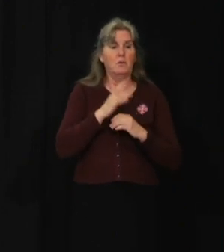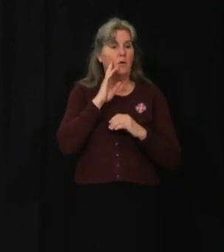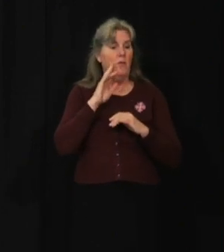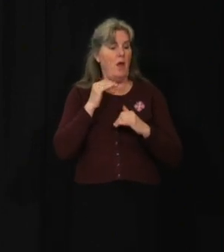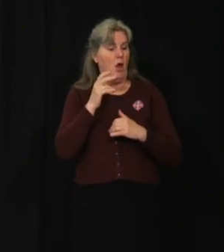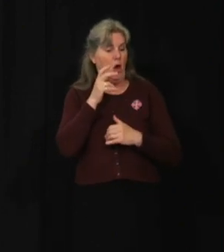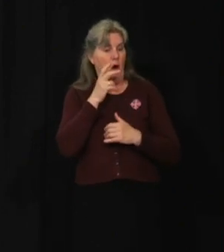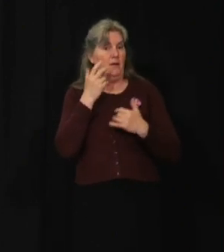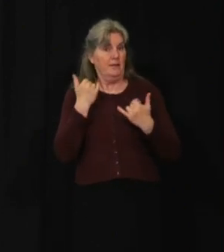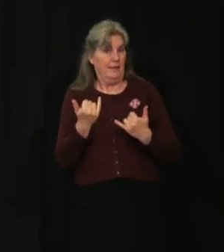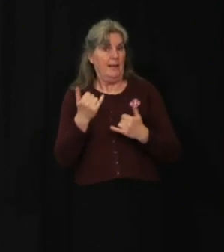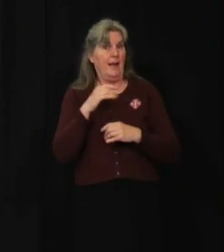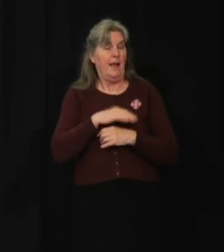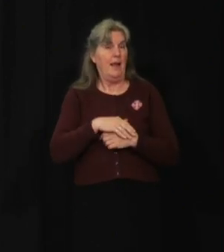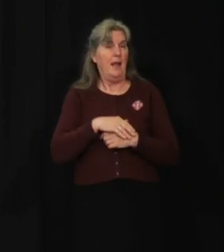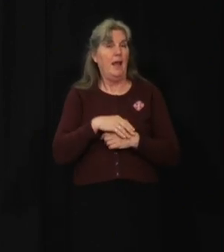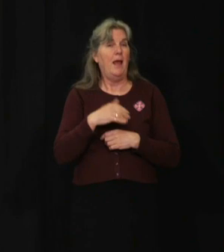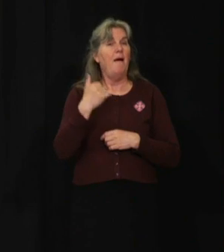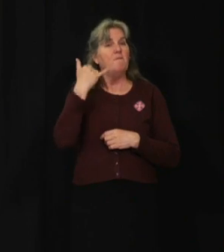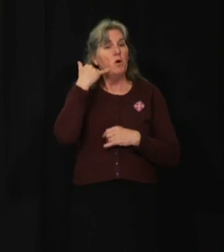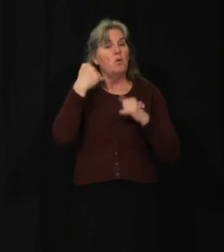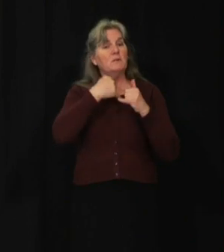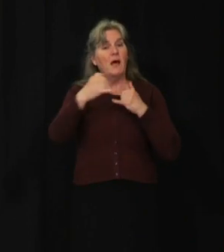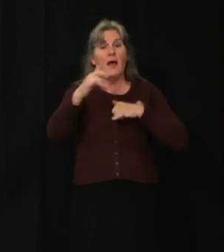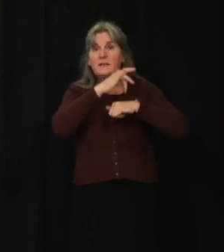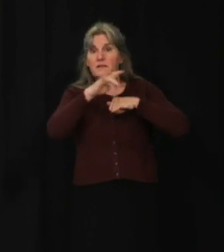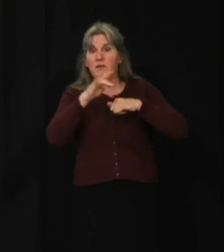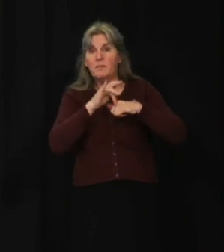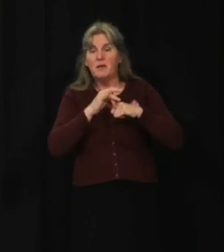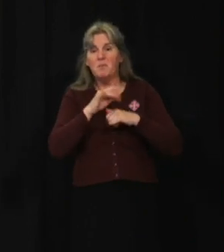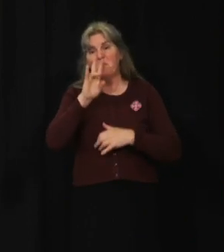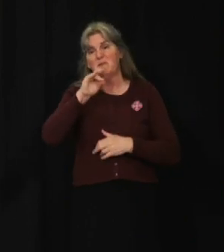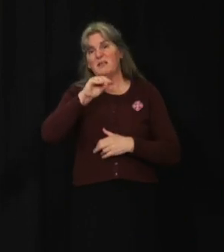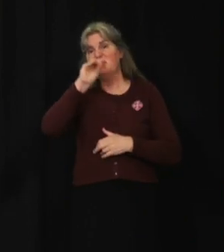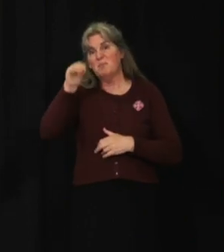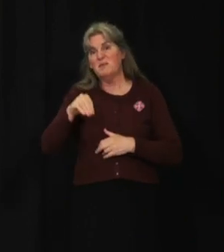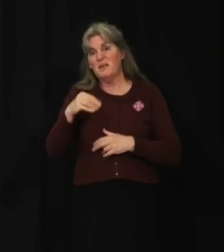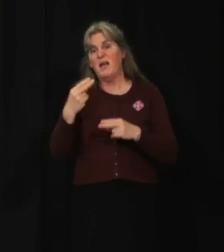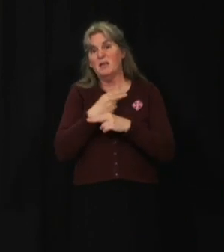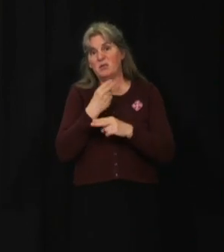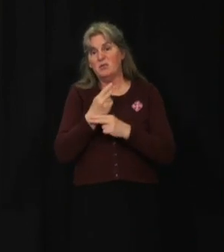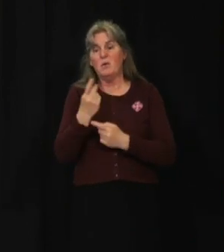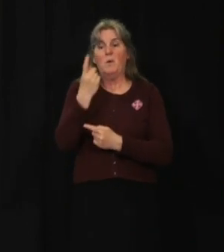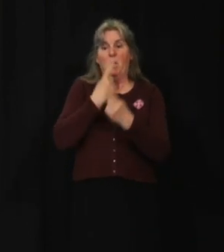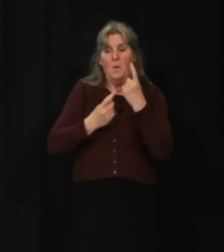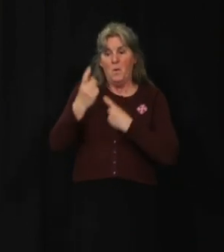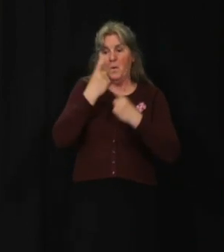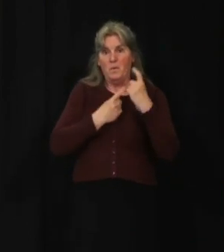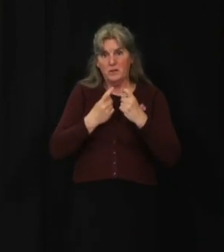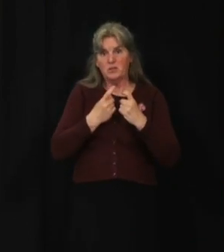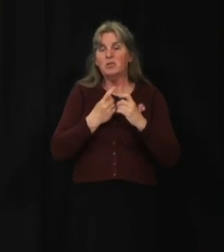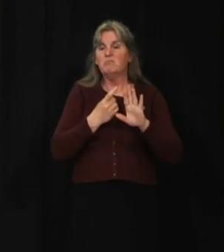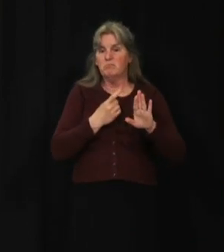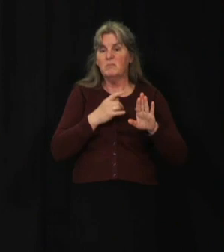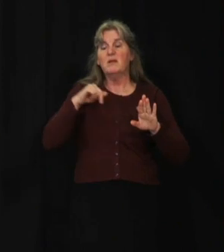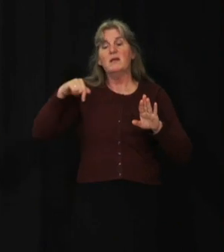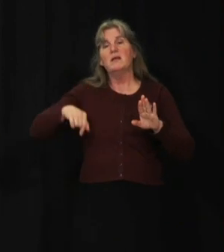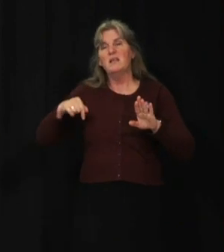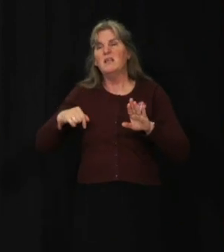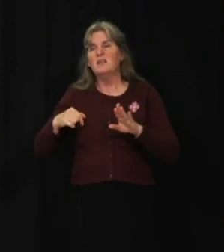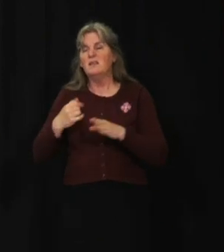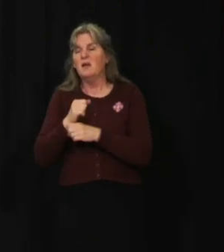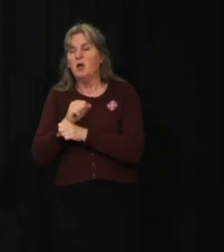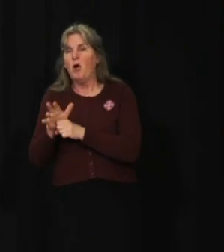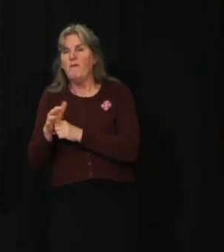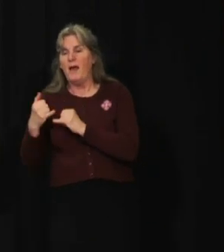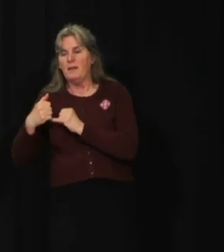they were at about 70% capacity this week, answering questions that were non-medical, these types of questions that businesses